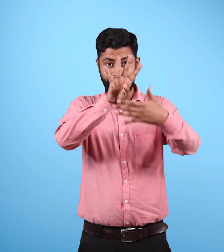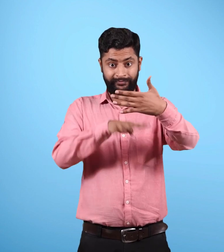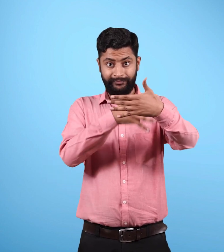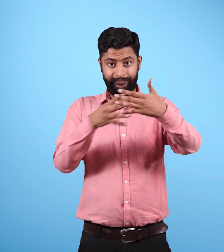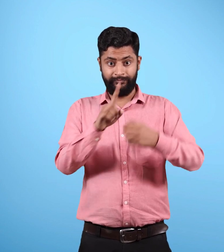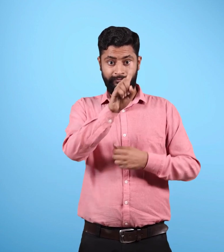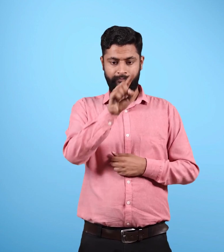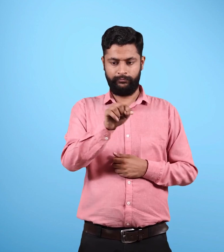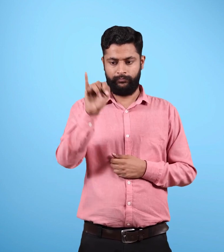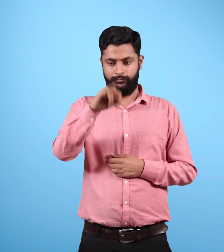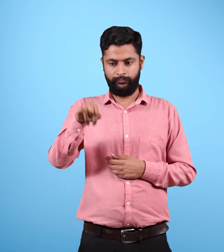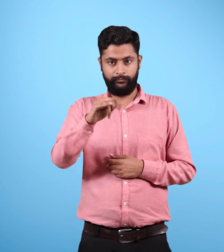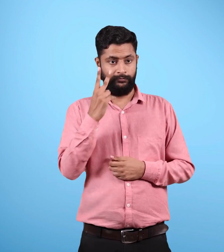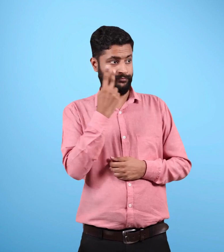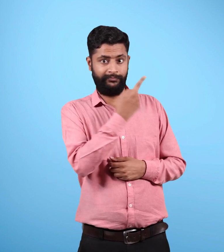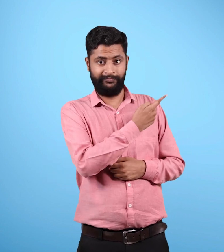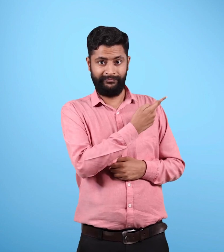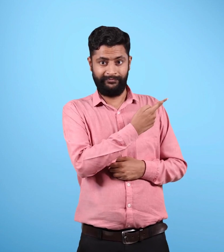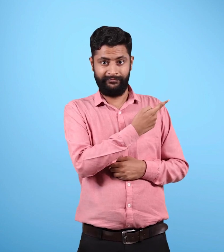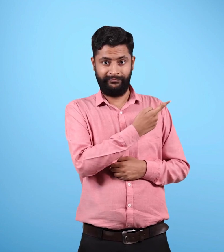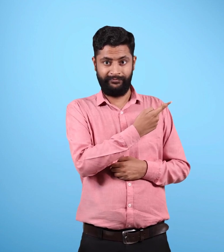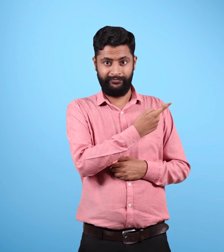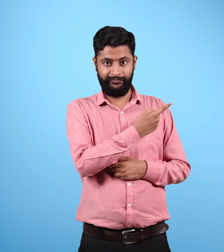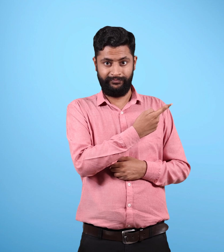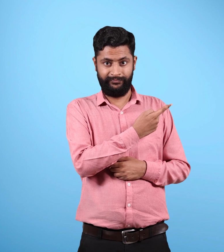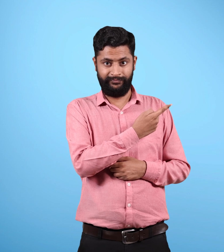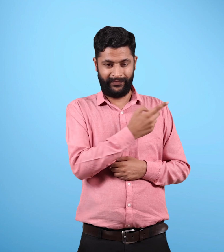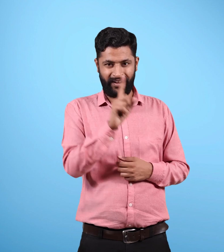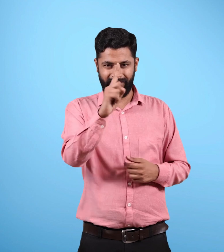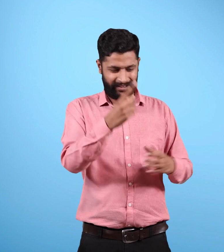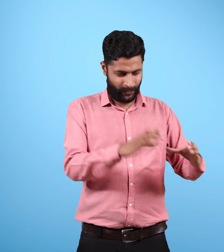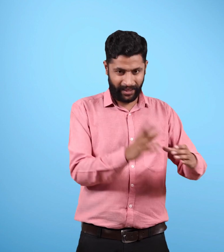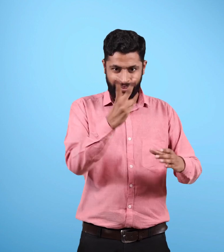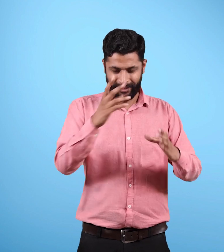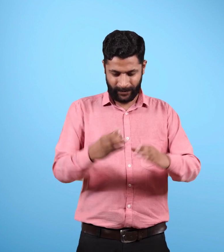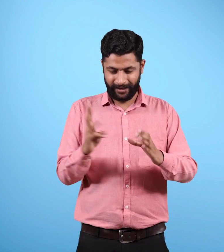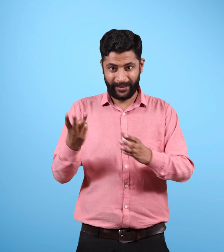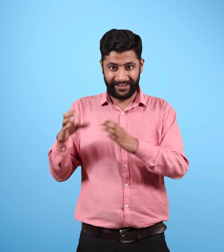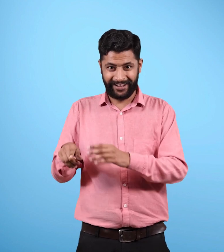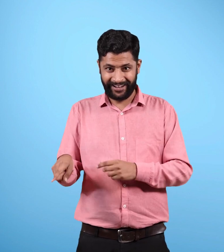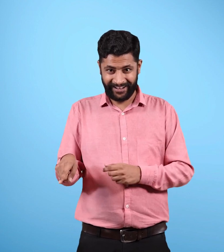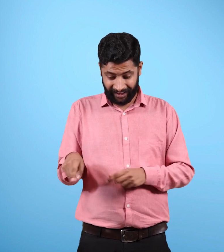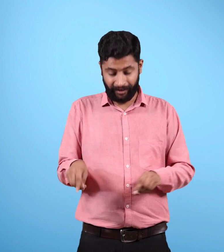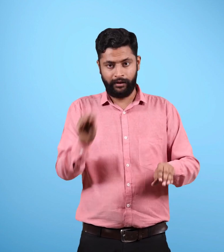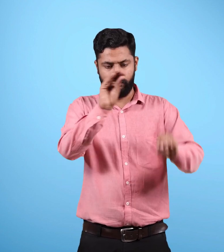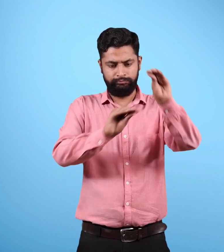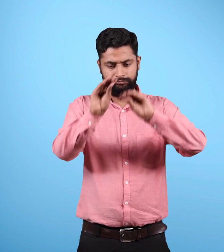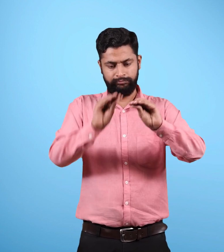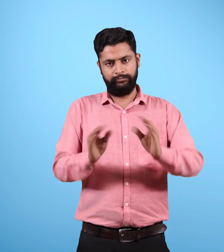Prepare a table as in table 1.6 and enter these separately in the 3